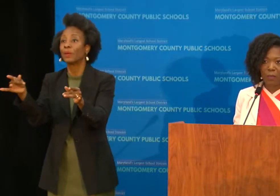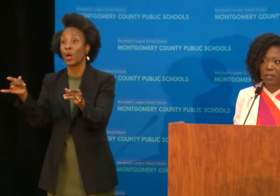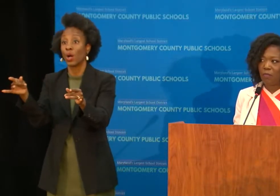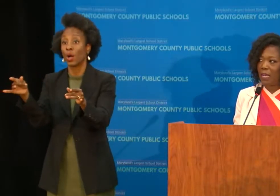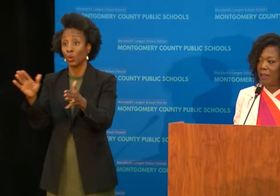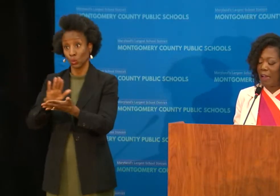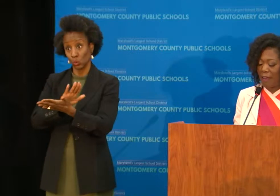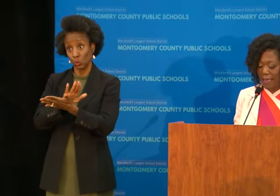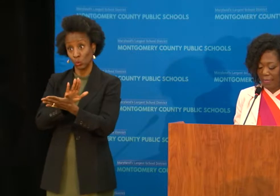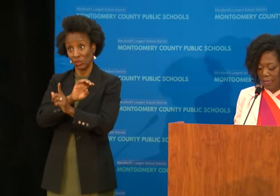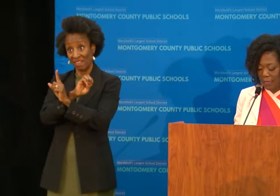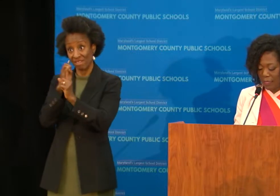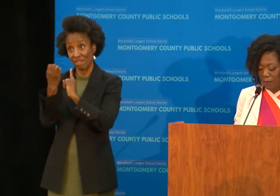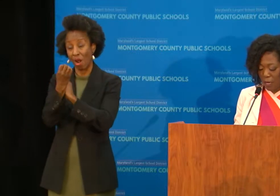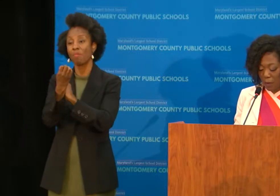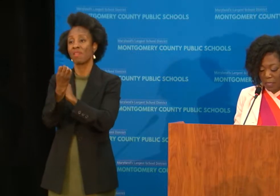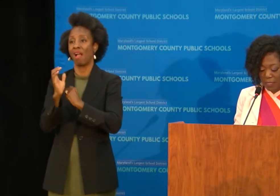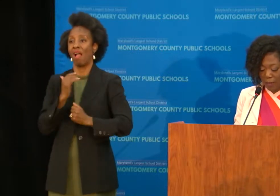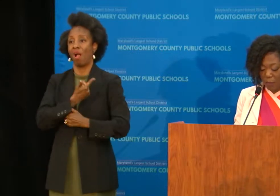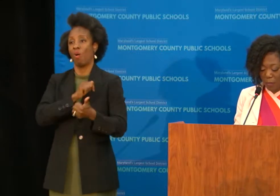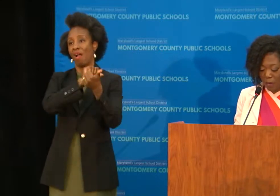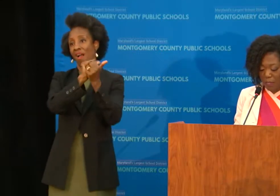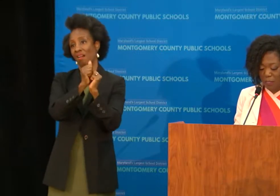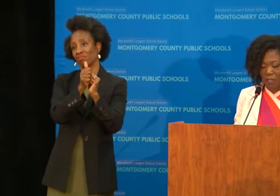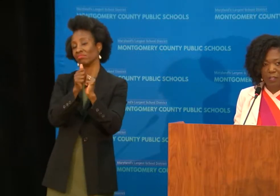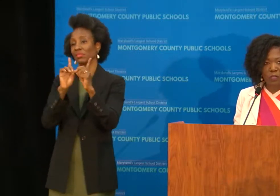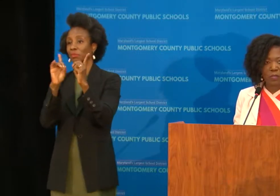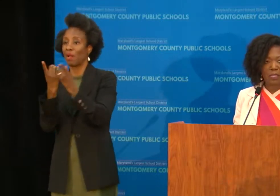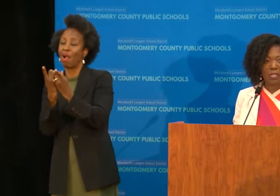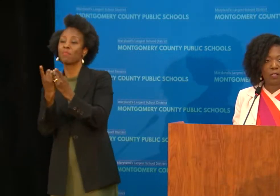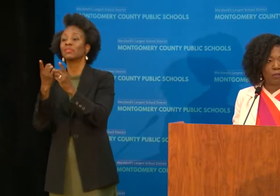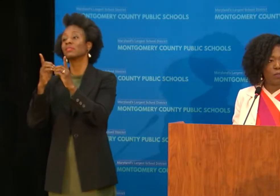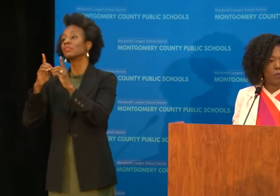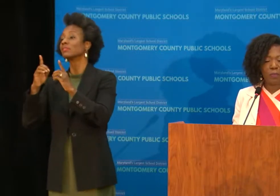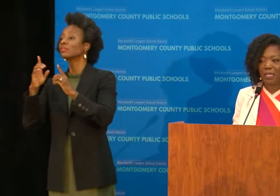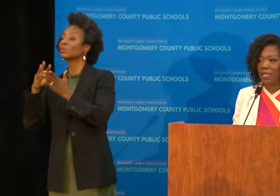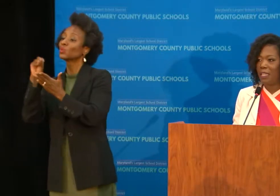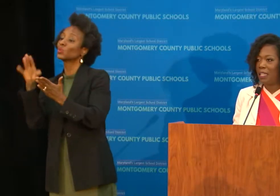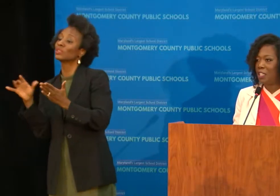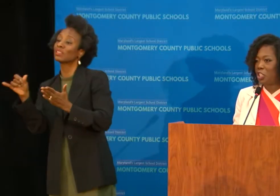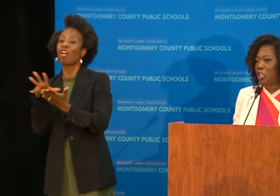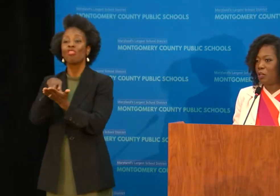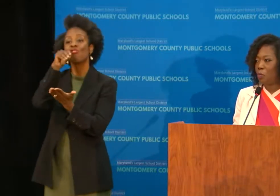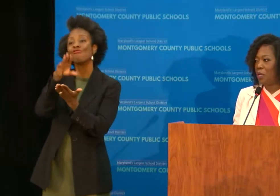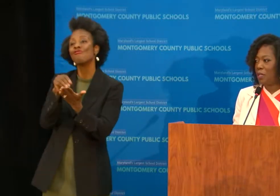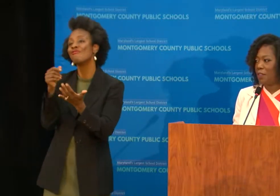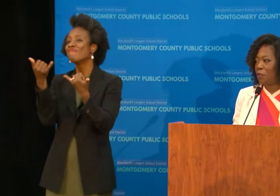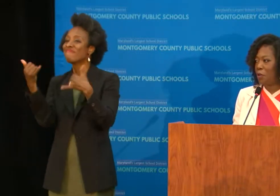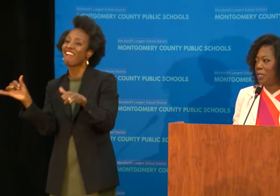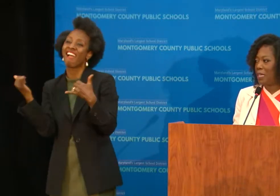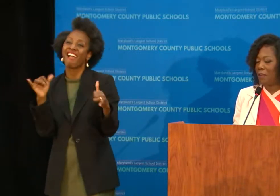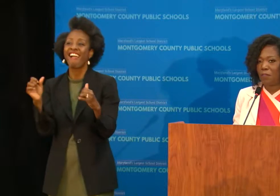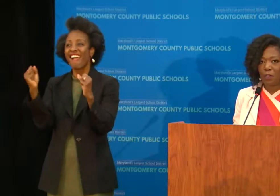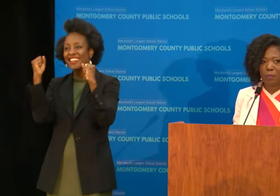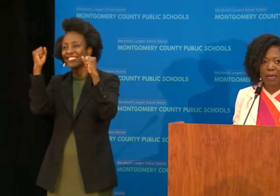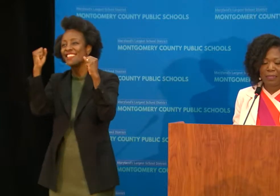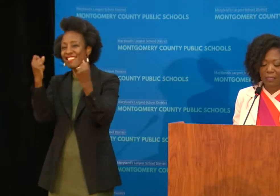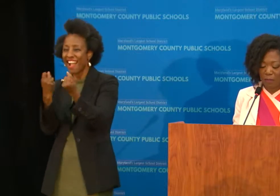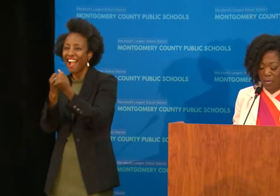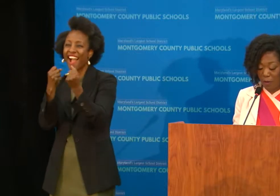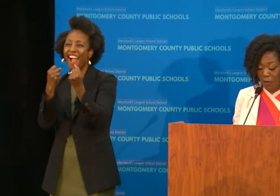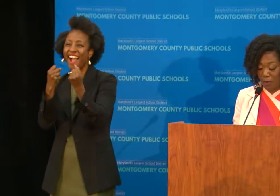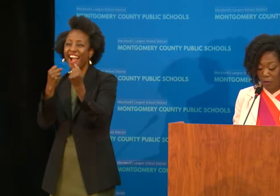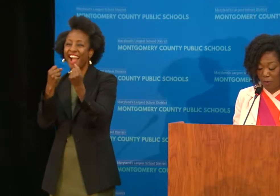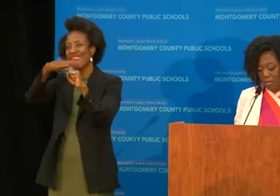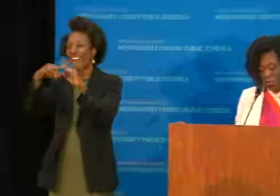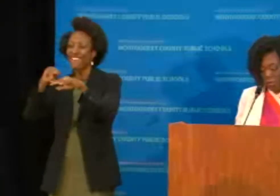school environment around our athletics environments, our departments, so that our students can learn, play, cheer one another on in a very